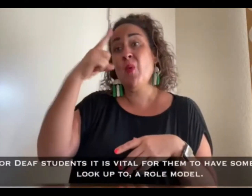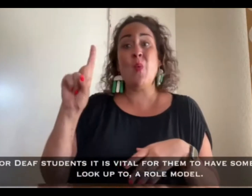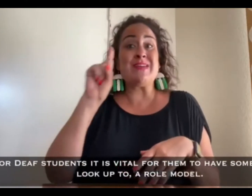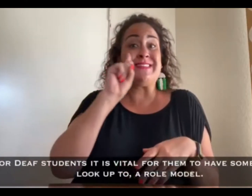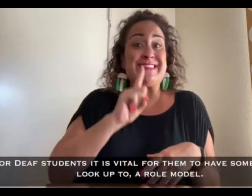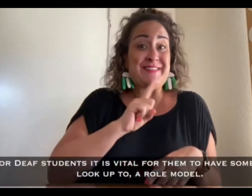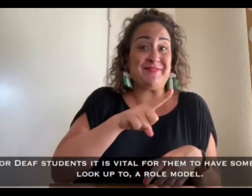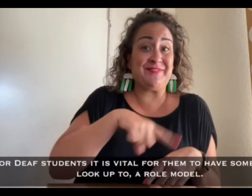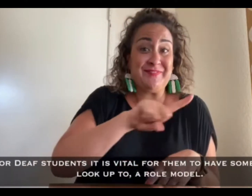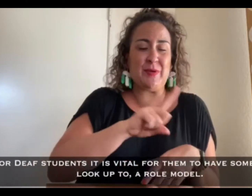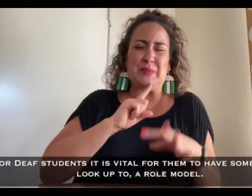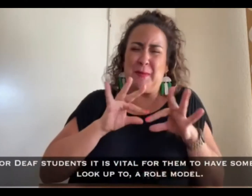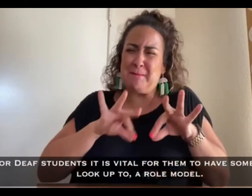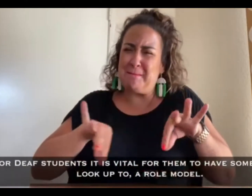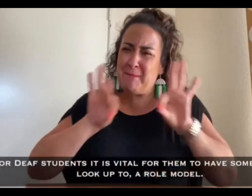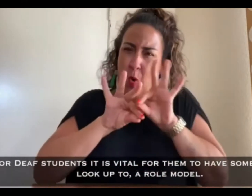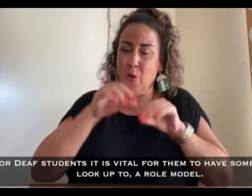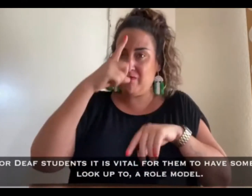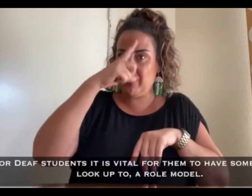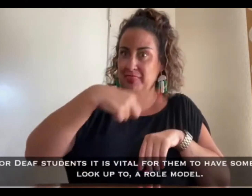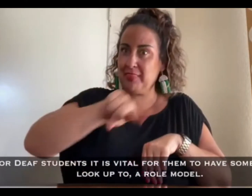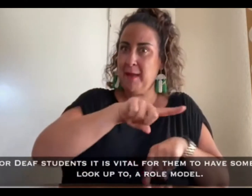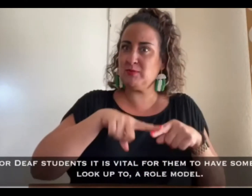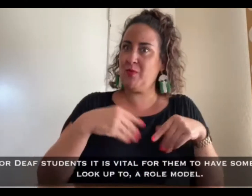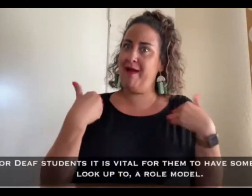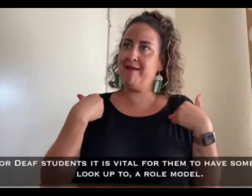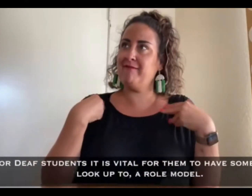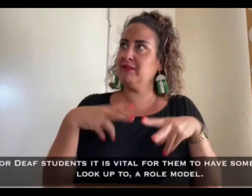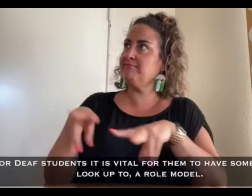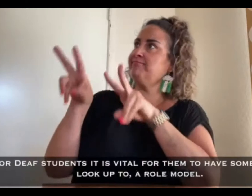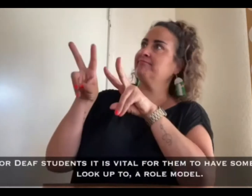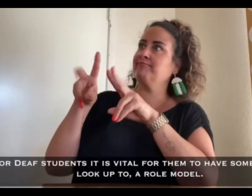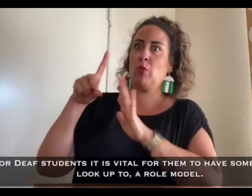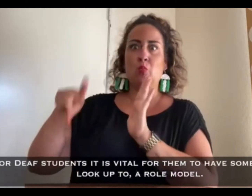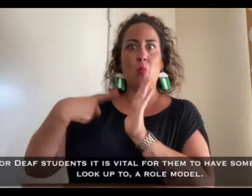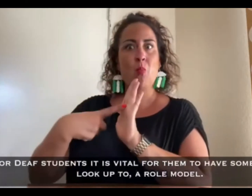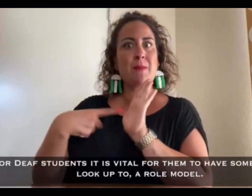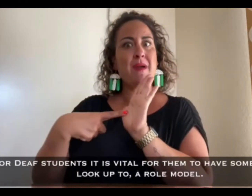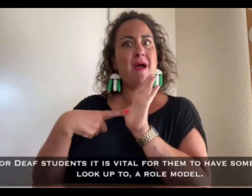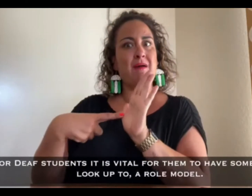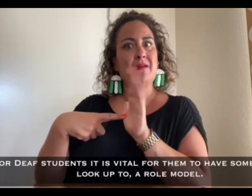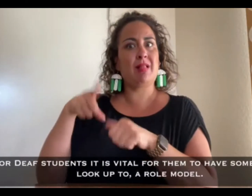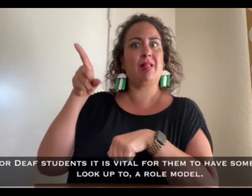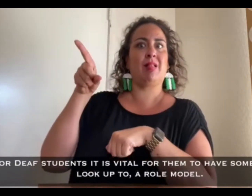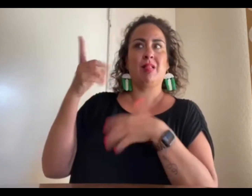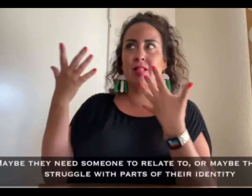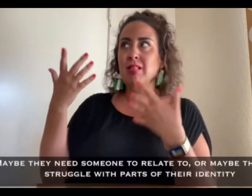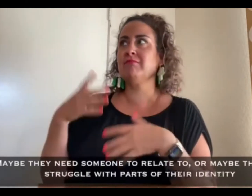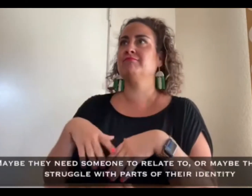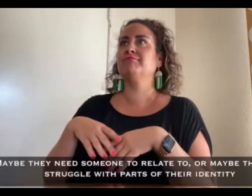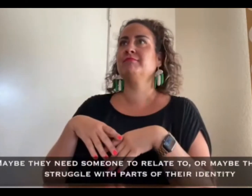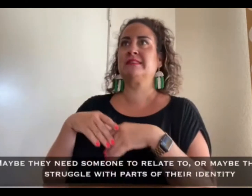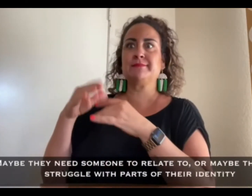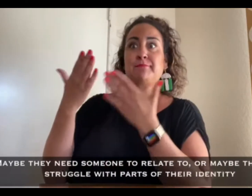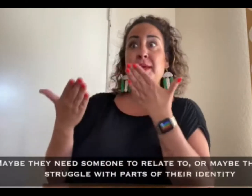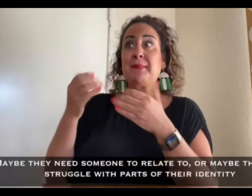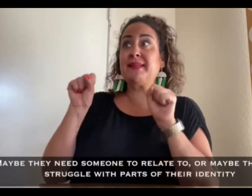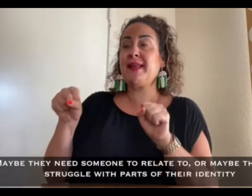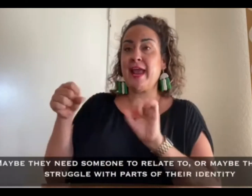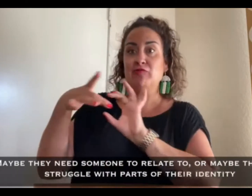For deaf students, it's vital for them to have someone to look up to, a role model. Maybe they need someone to relate to, or maybe they're struggling with